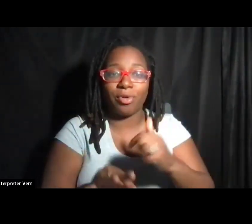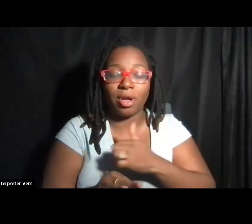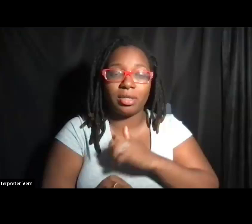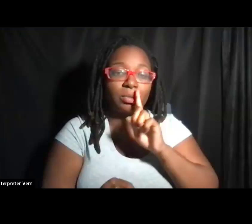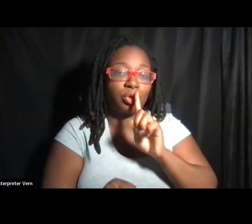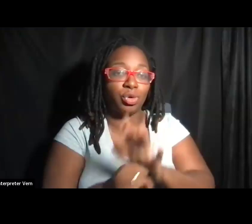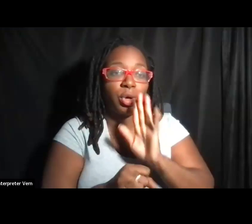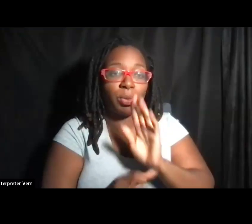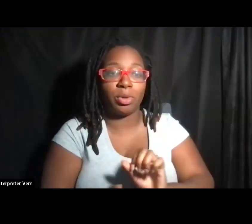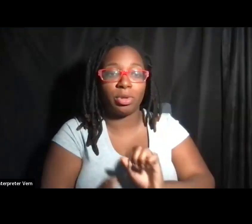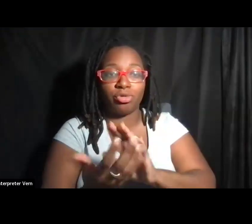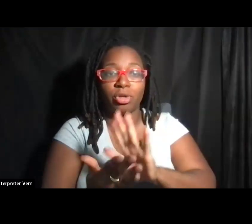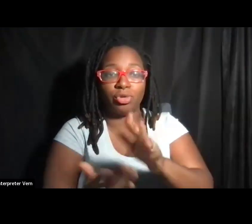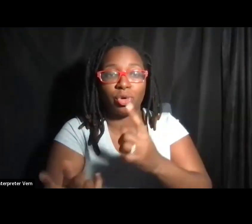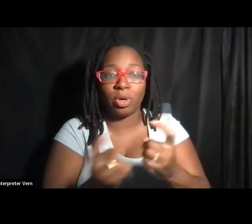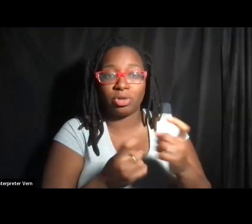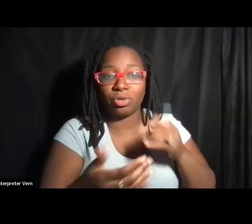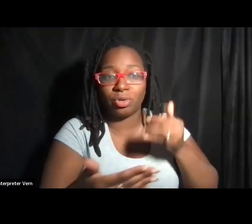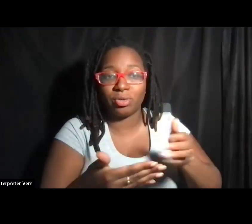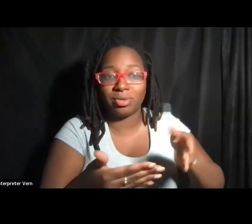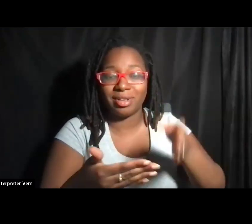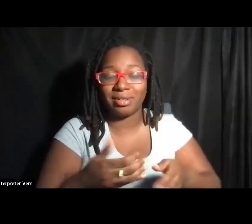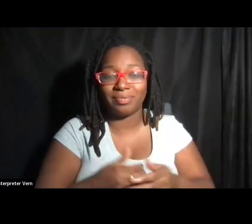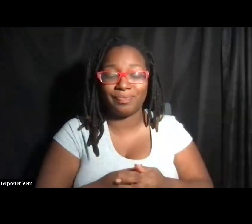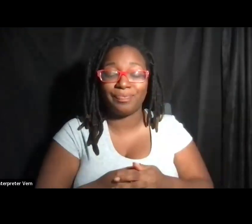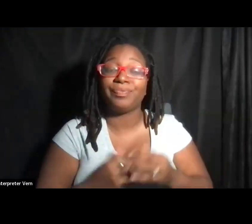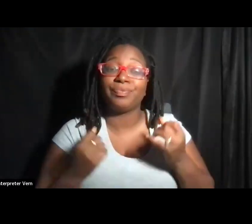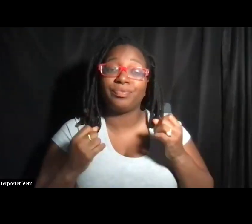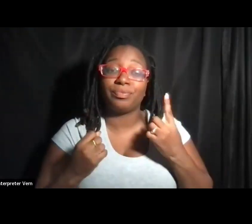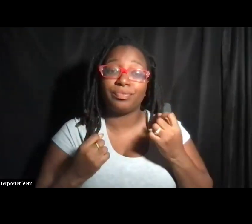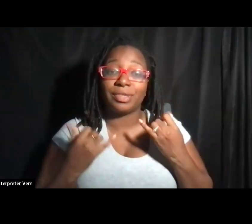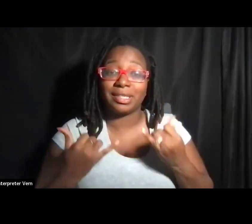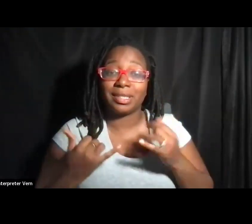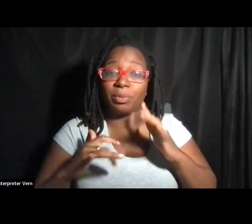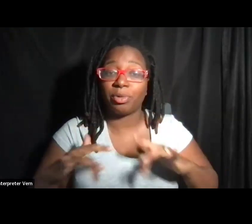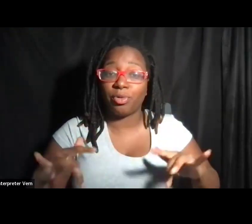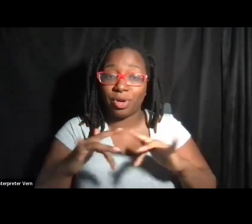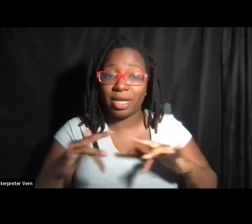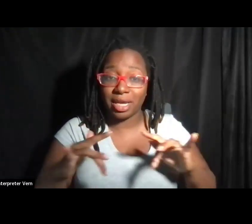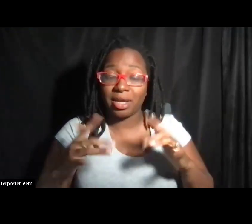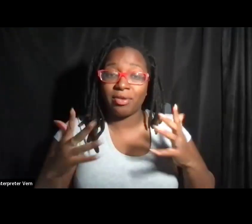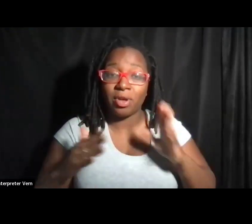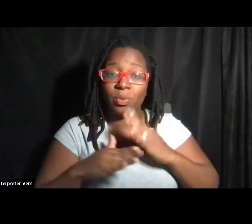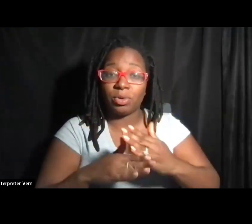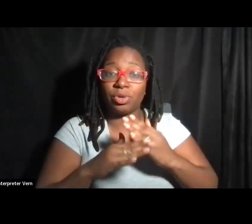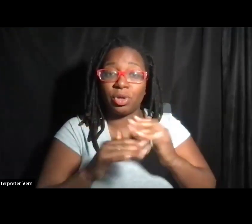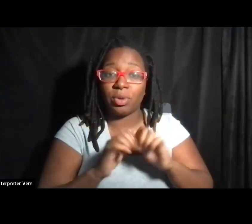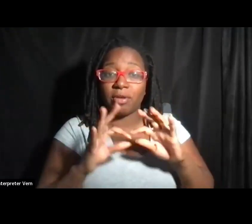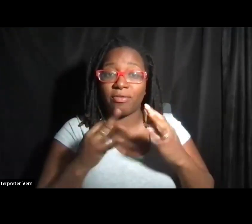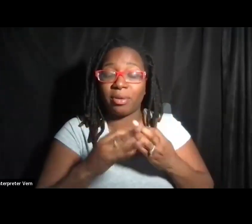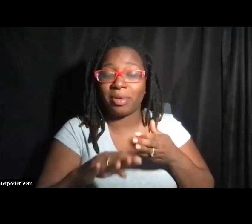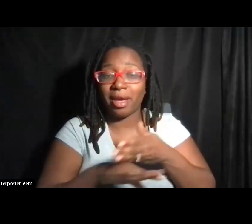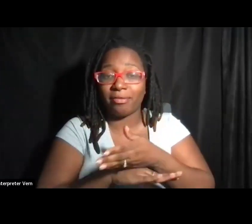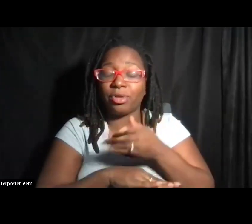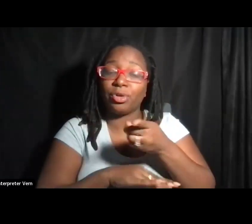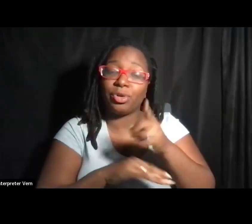the end. Please note that we will be recording this session, and we will share the recording with all our families afterwards so you can revisit